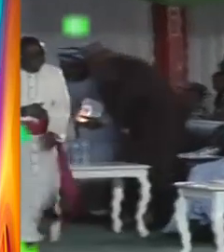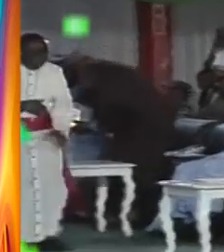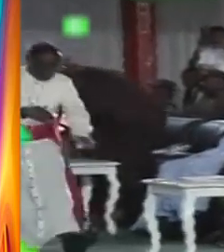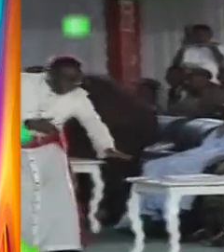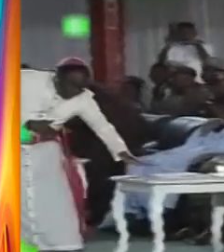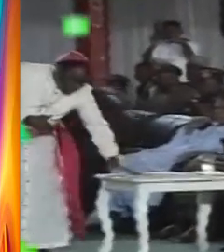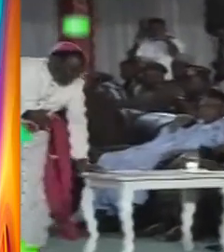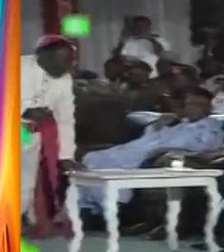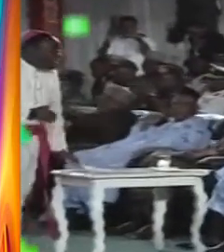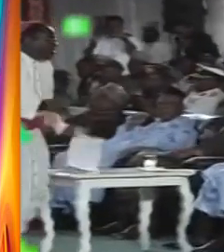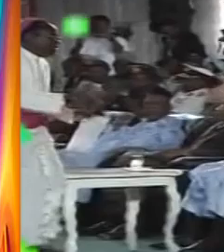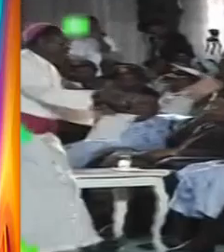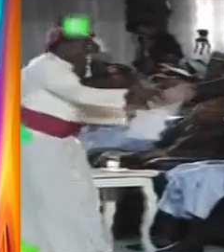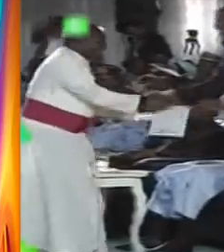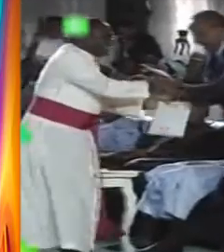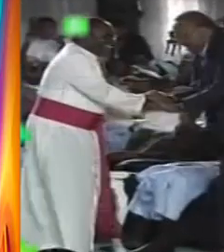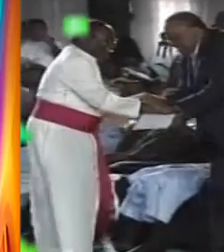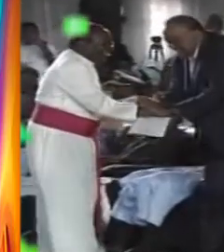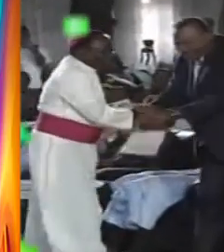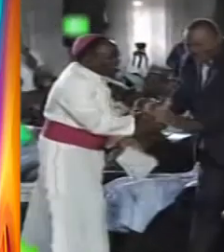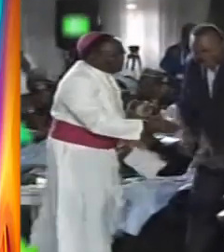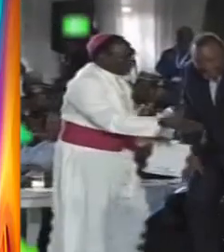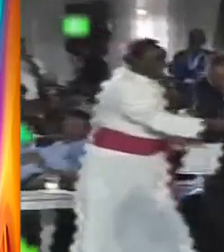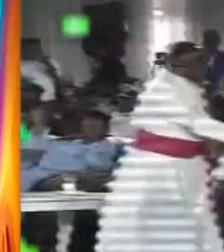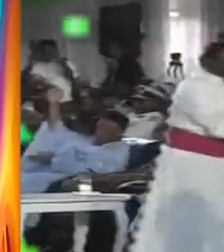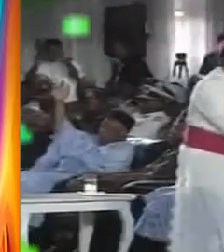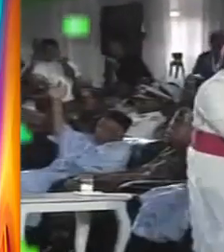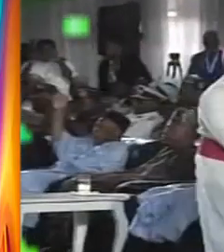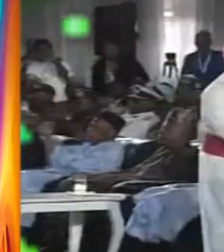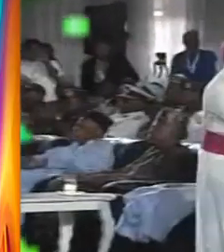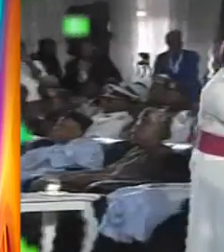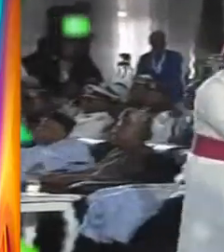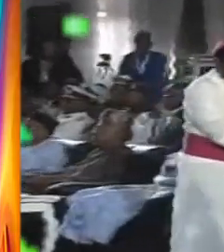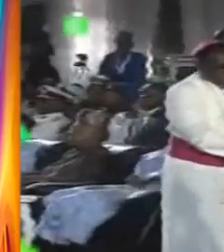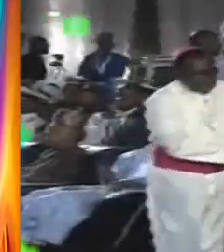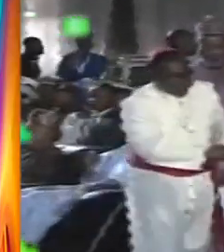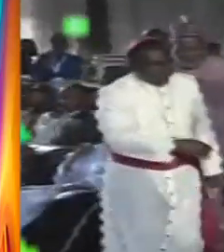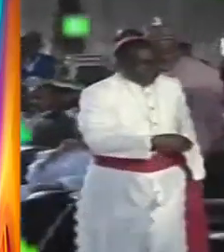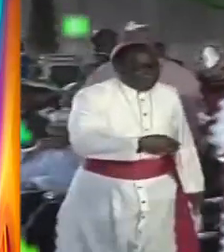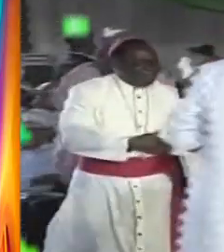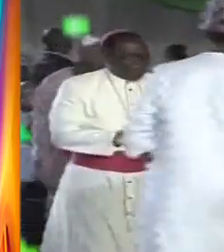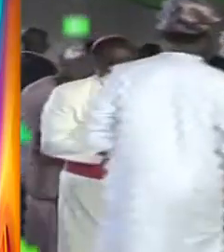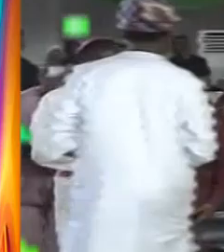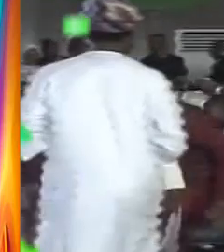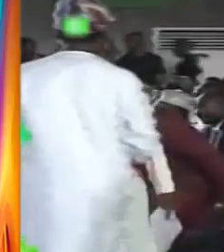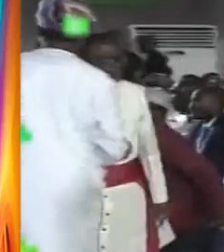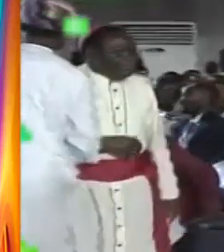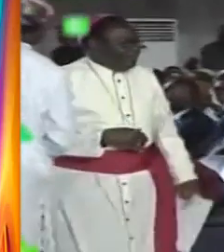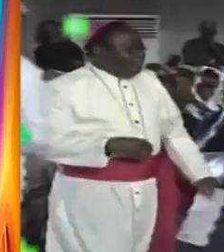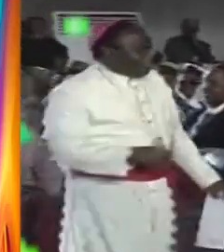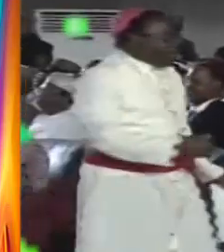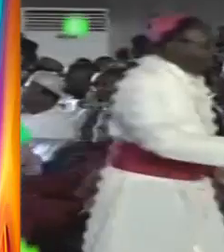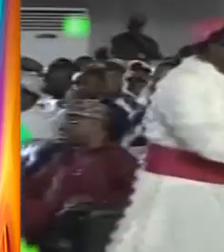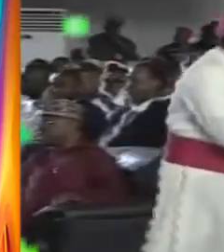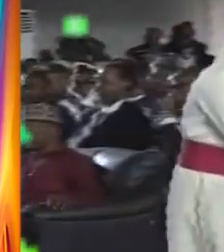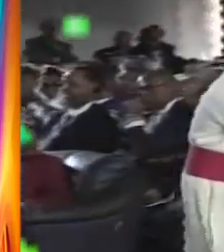and inclusivity as vital tools of Nigeria's democratic growth. painting a picture on the